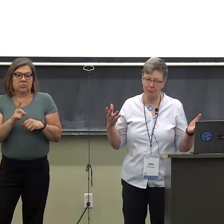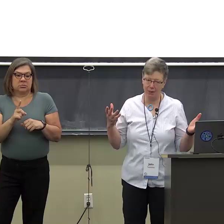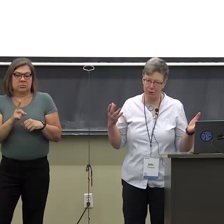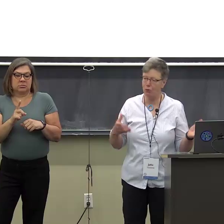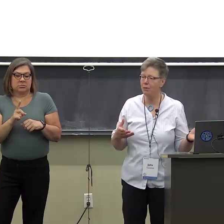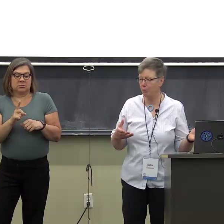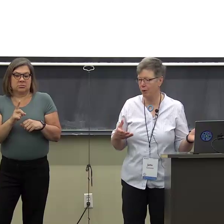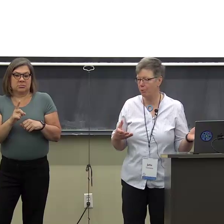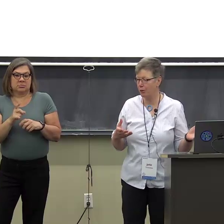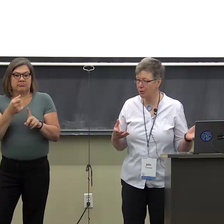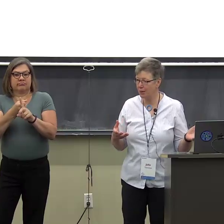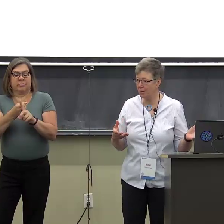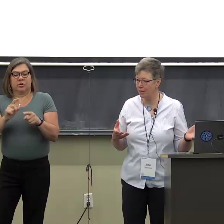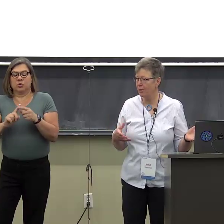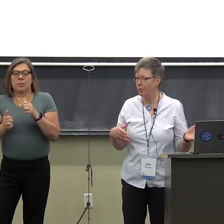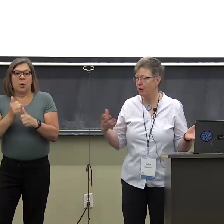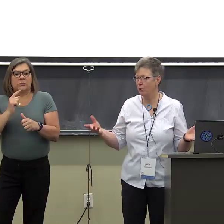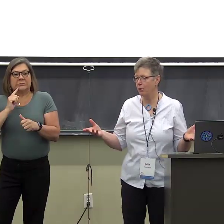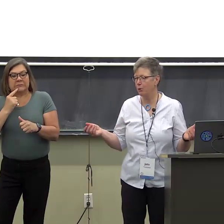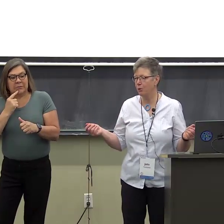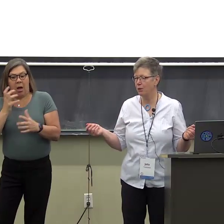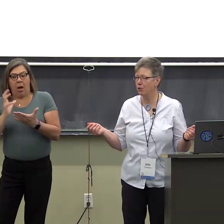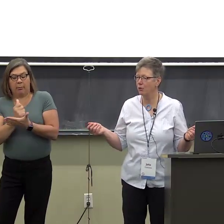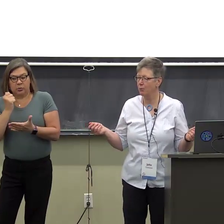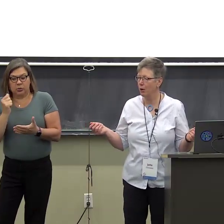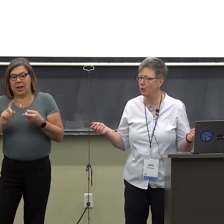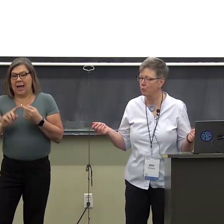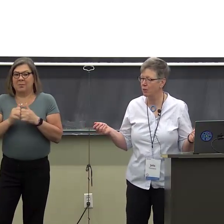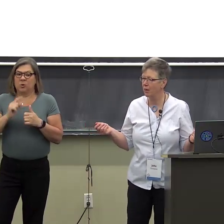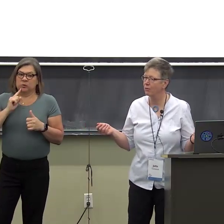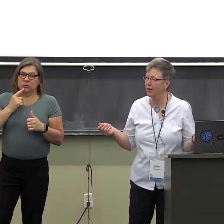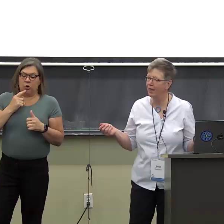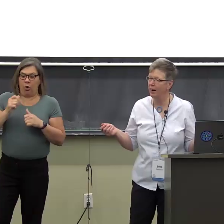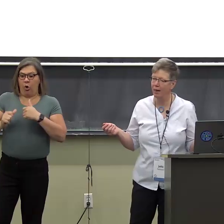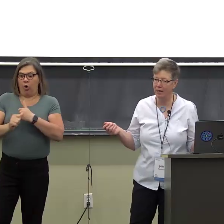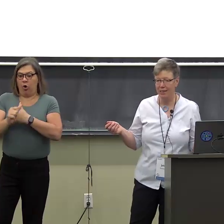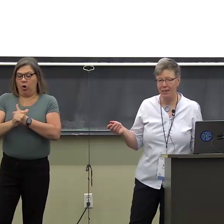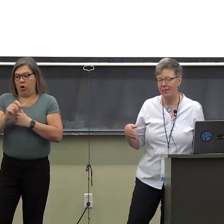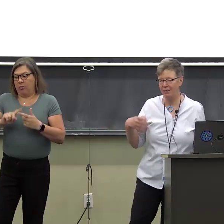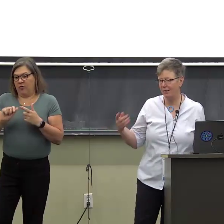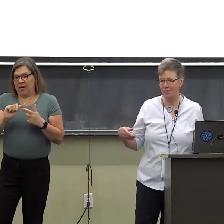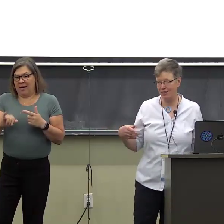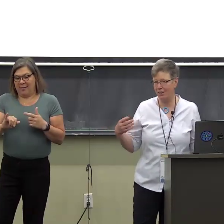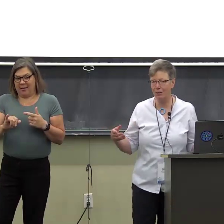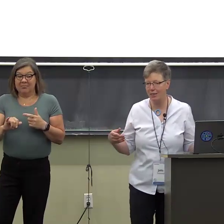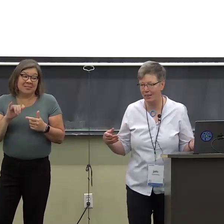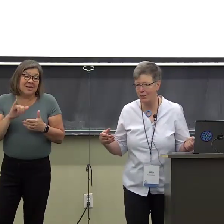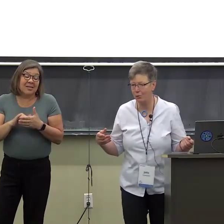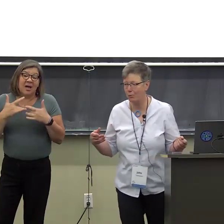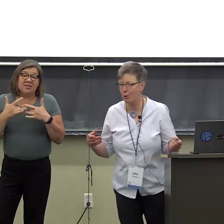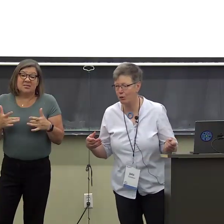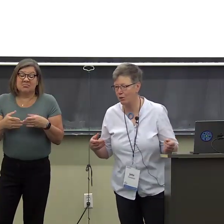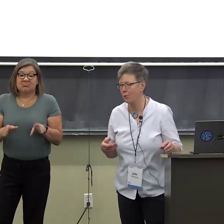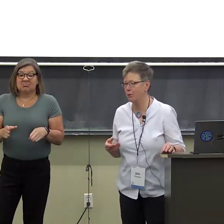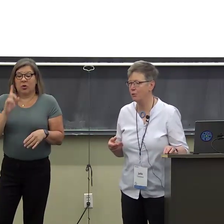most extreme opportunities, but also the most extreme harms of AI. And that's generally the